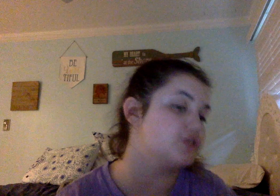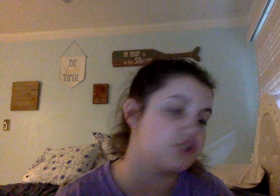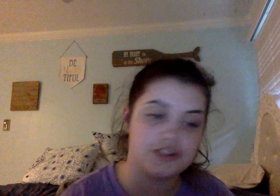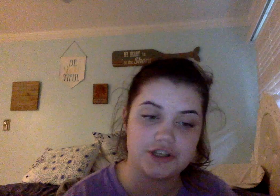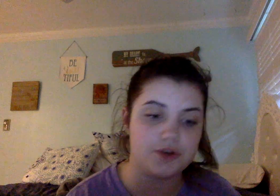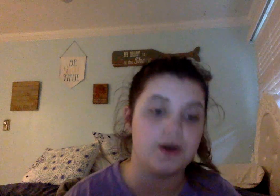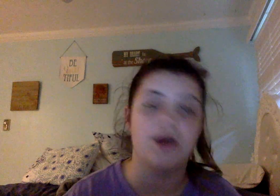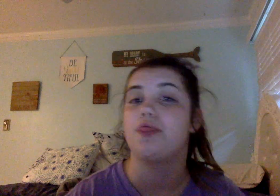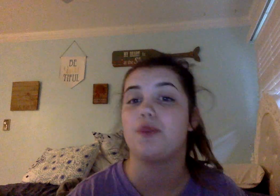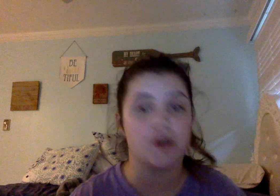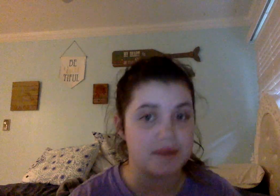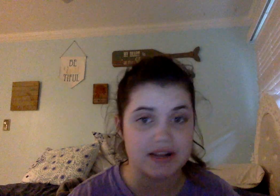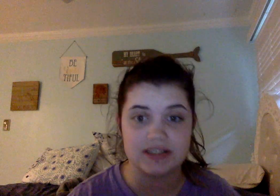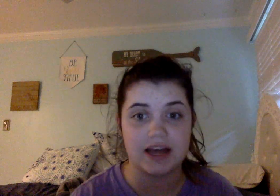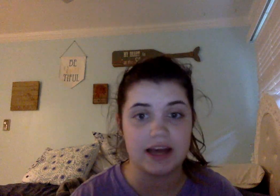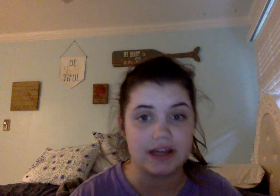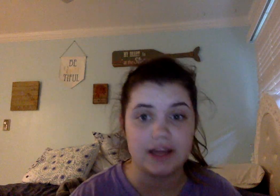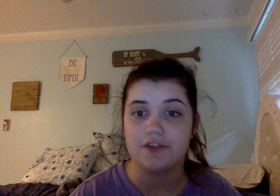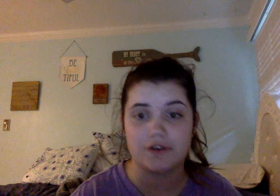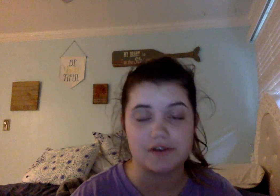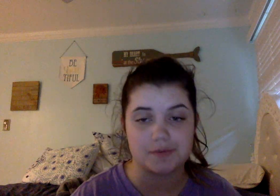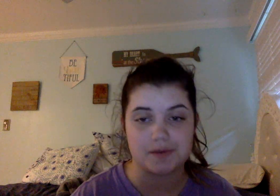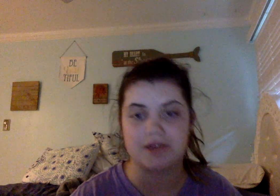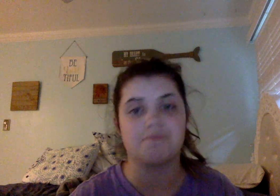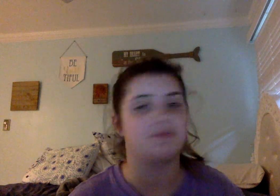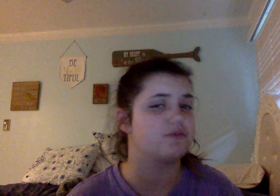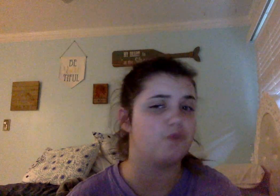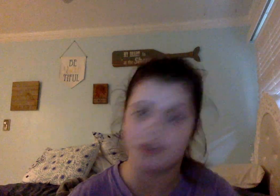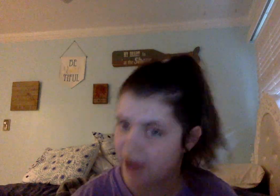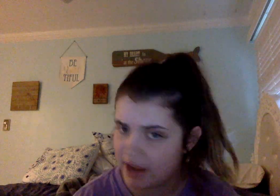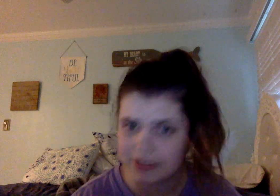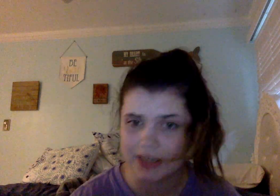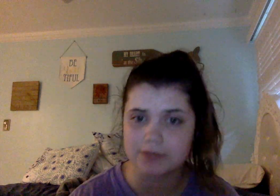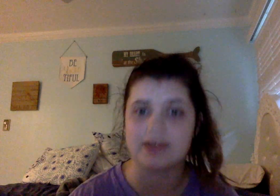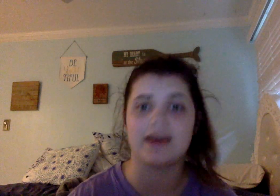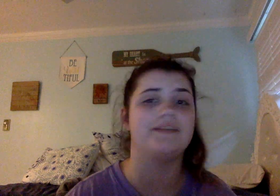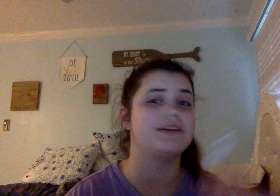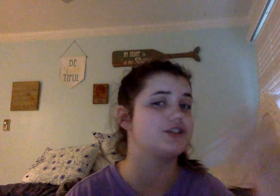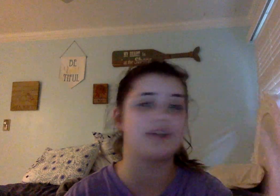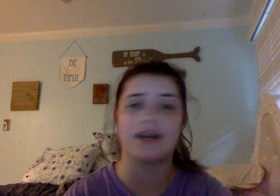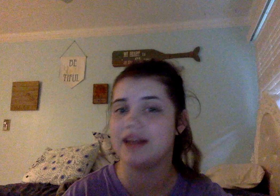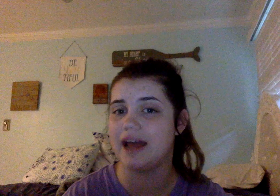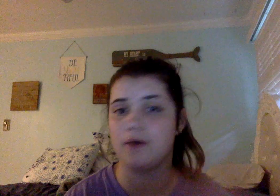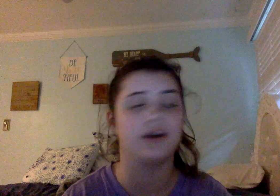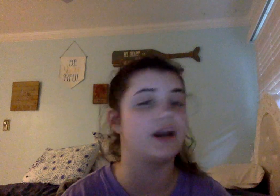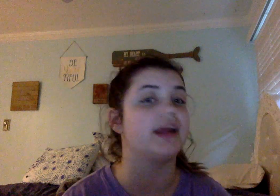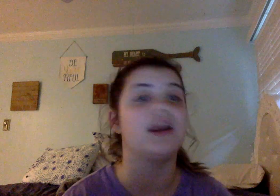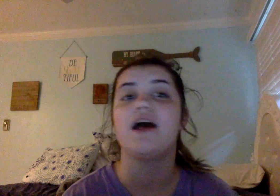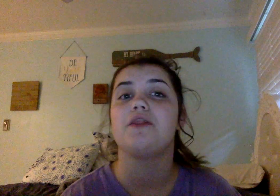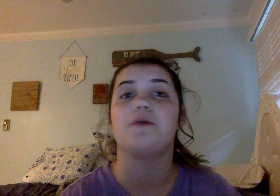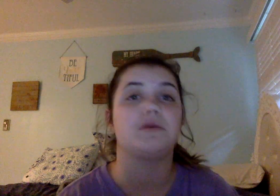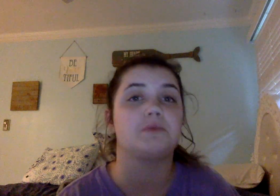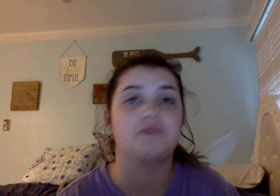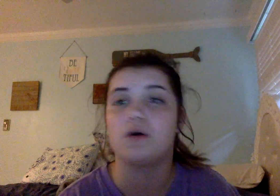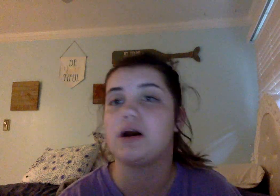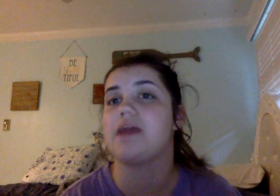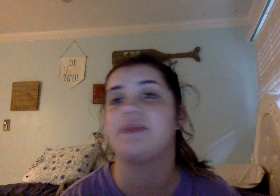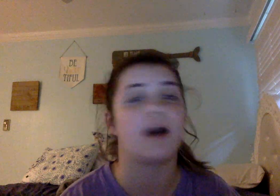just do 30 minutes a night the first week, 45 the next week, and then just study an hour a night the week before, and the couple